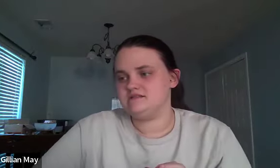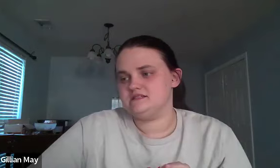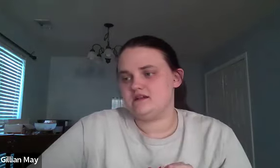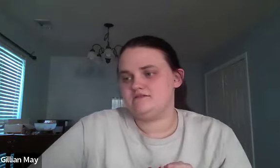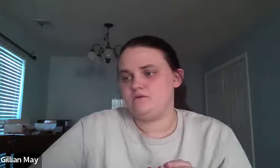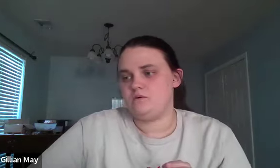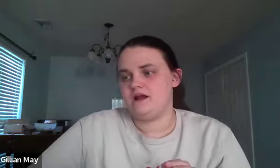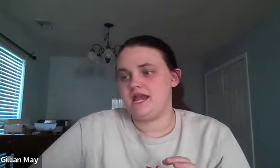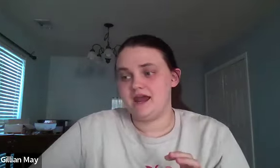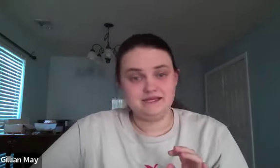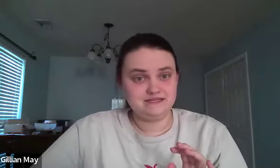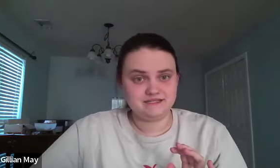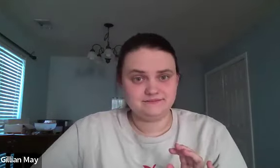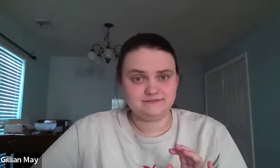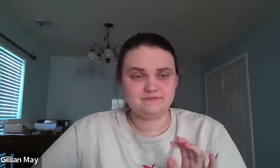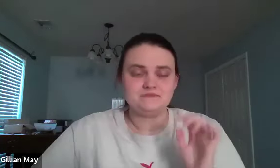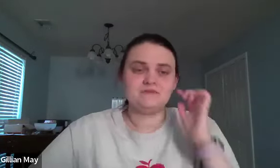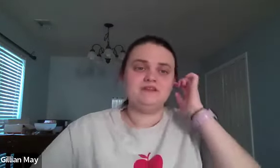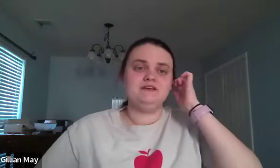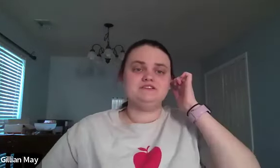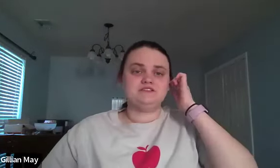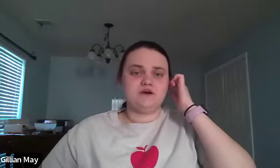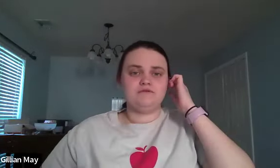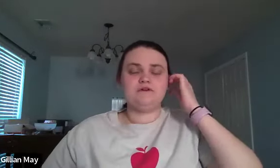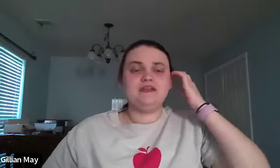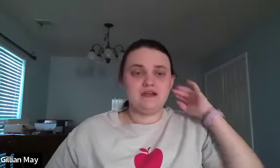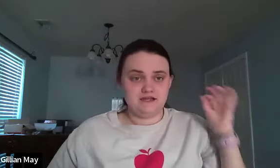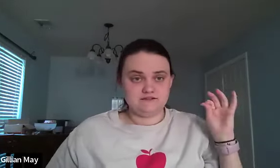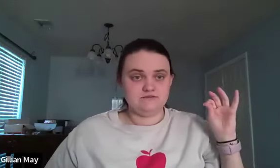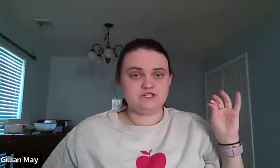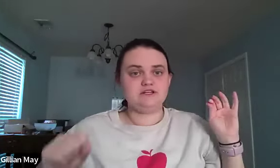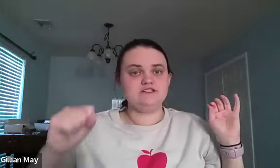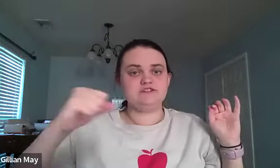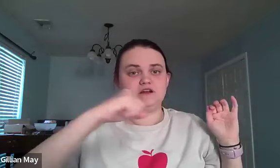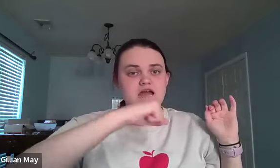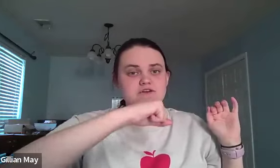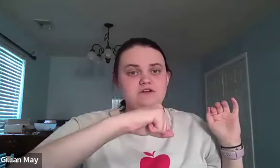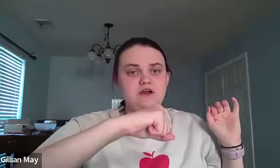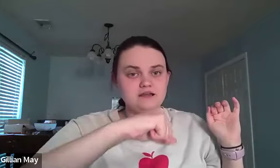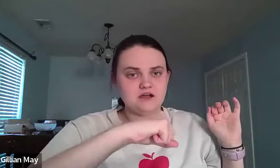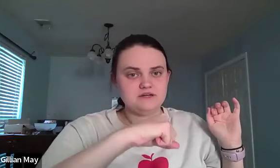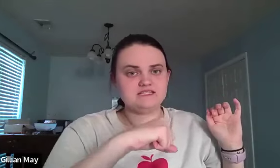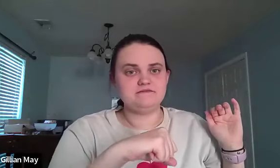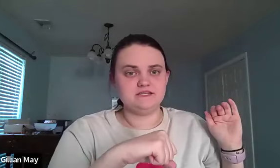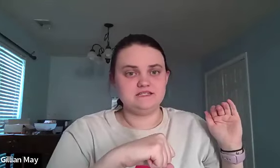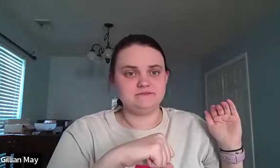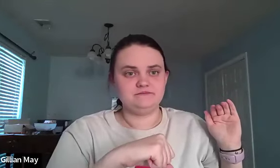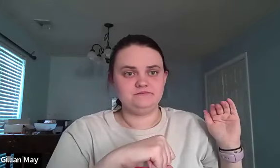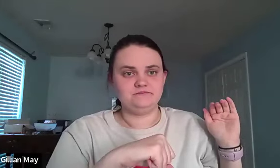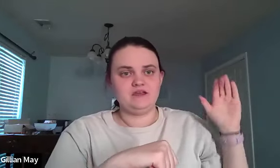the sign for night. So for night, what you're going to do is you're going to have your non-dominant as a fist,